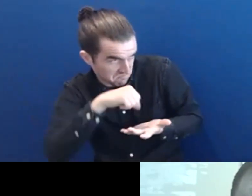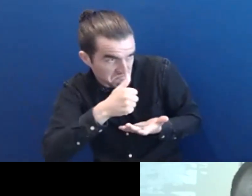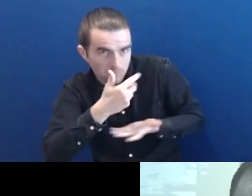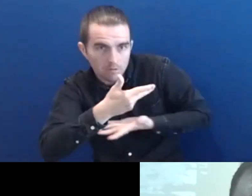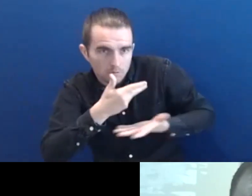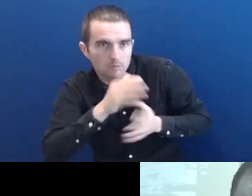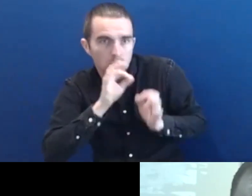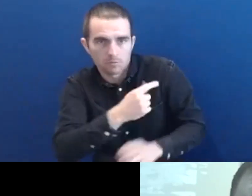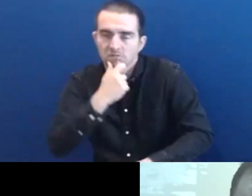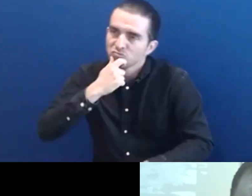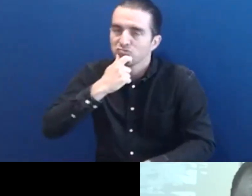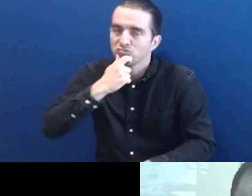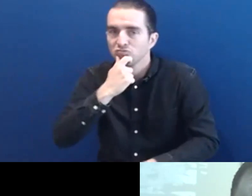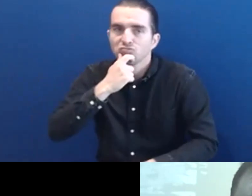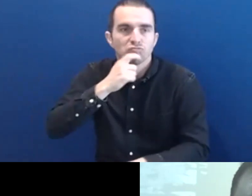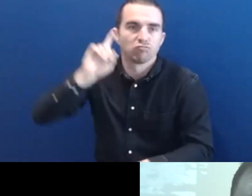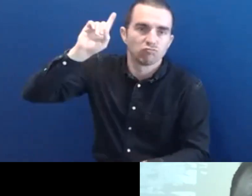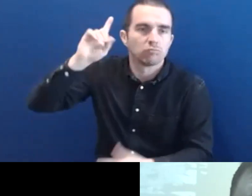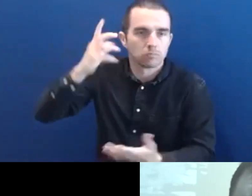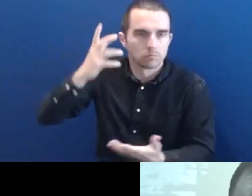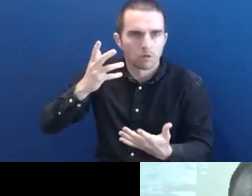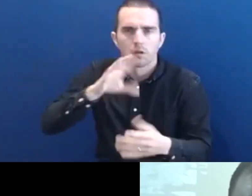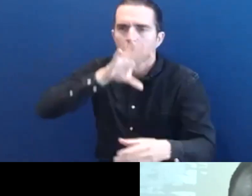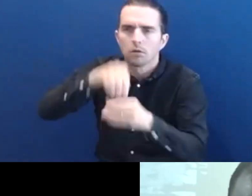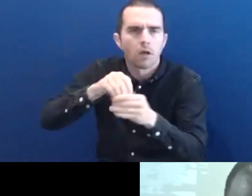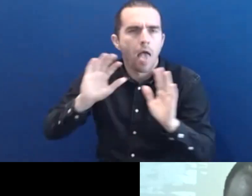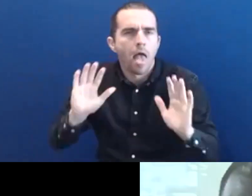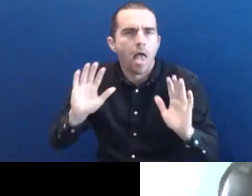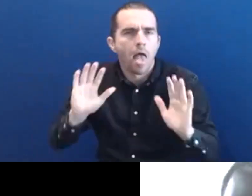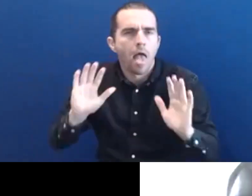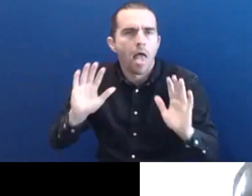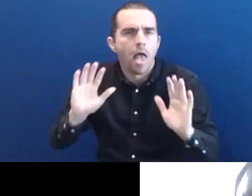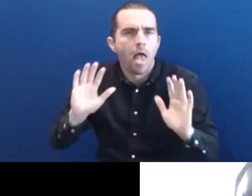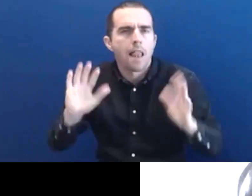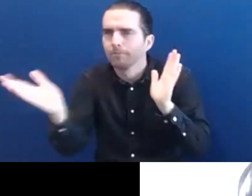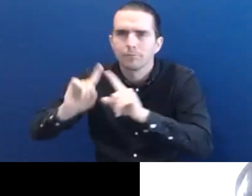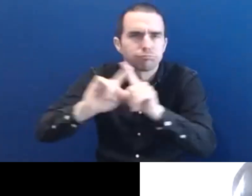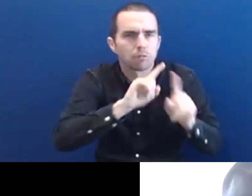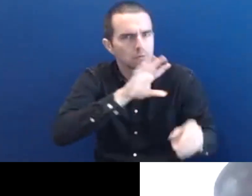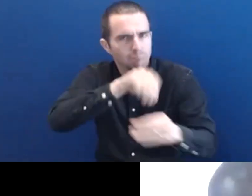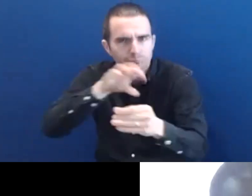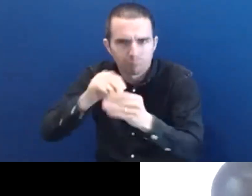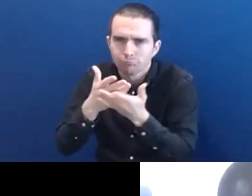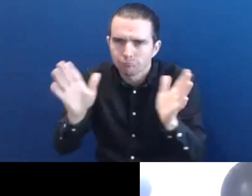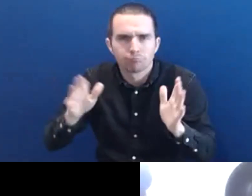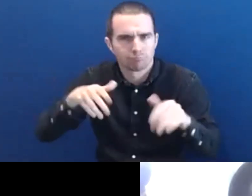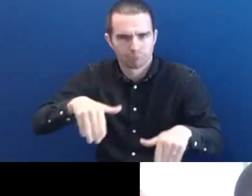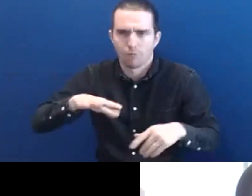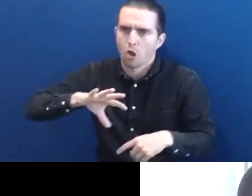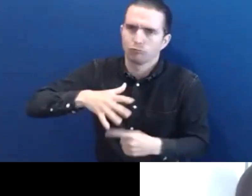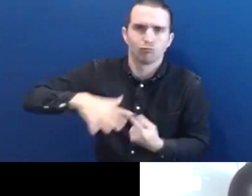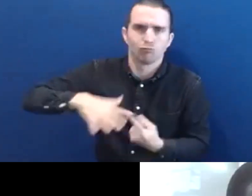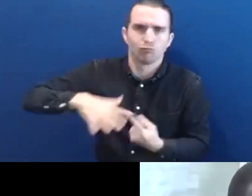I can tell you. I don't know whether I've answered you. Thank you very much. Thank you very much, Agustino, and thank you